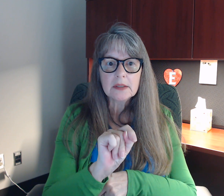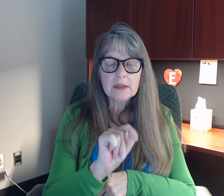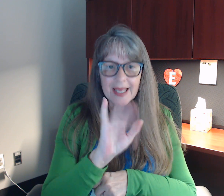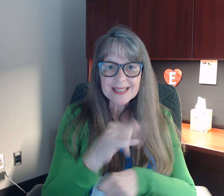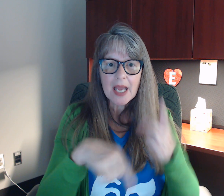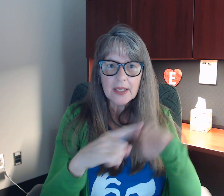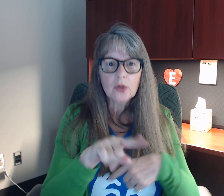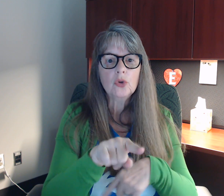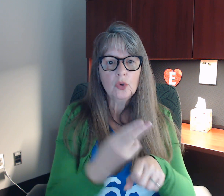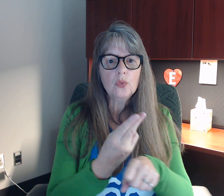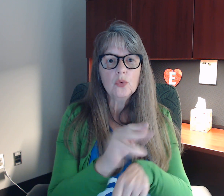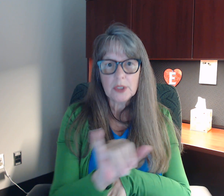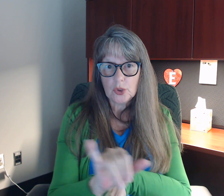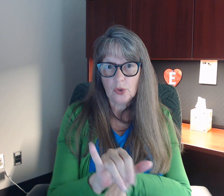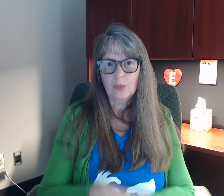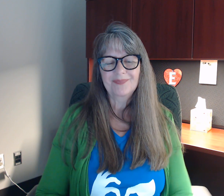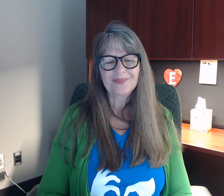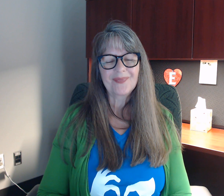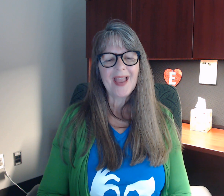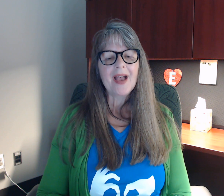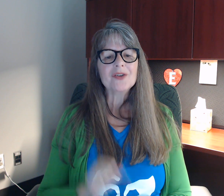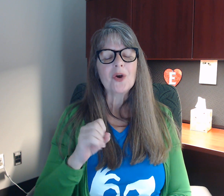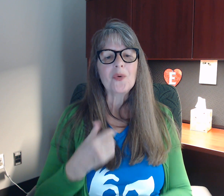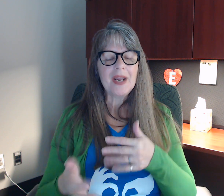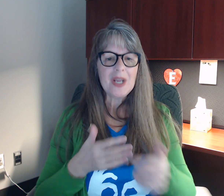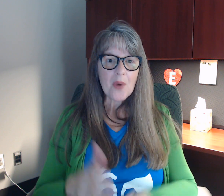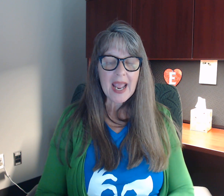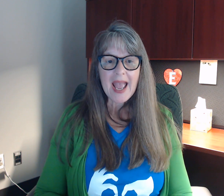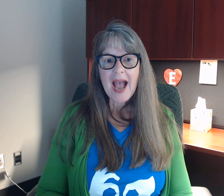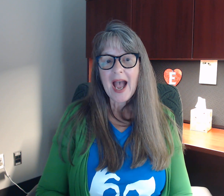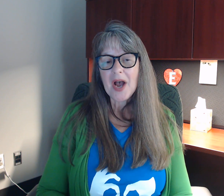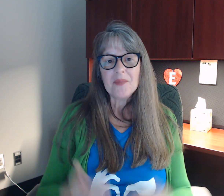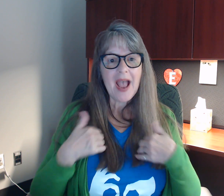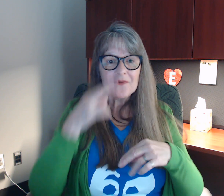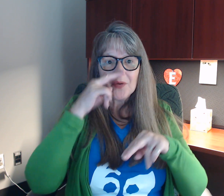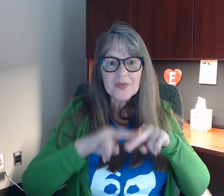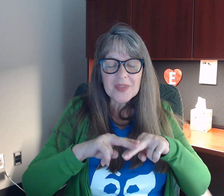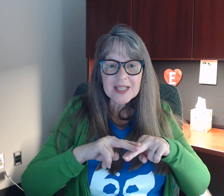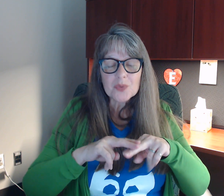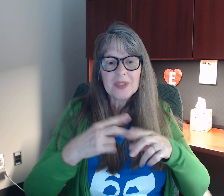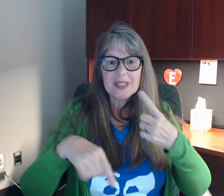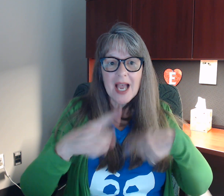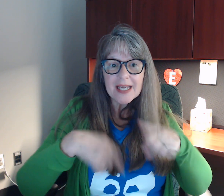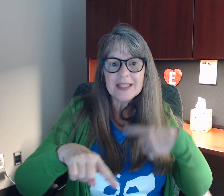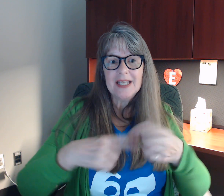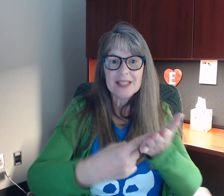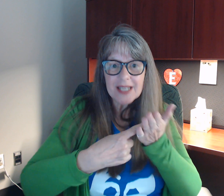that sign, you use it too. So anyway, have fun with this, with the signs, and discuss it